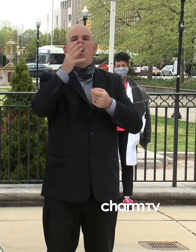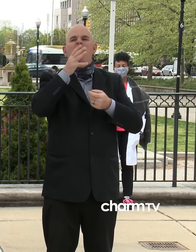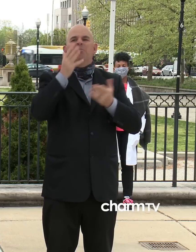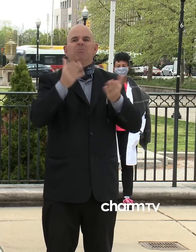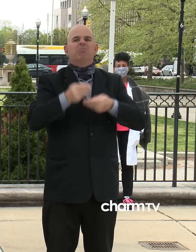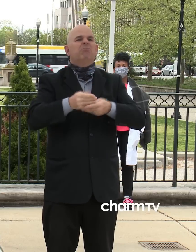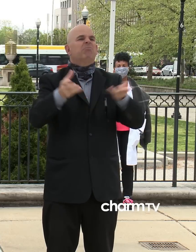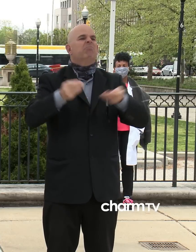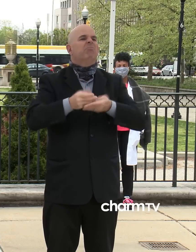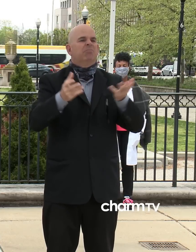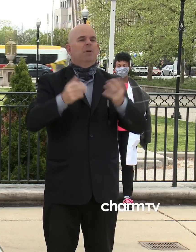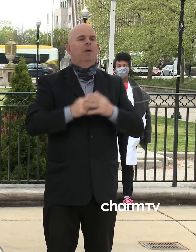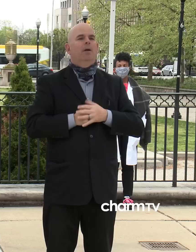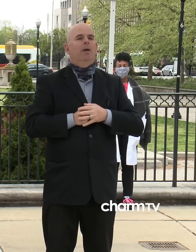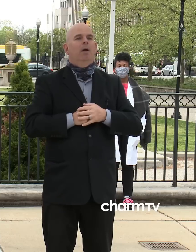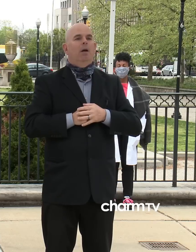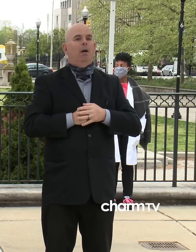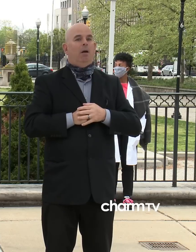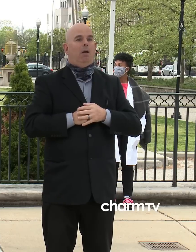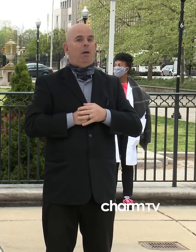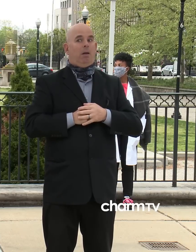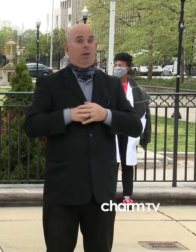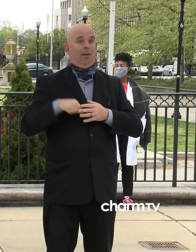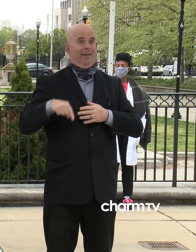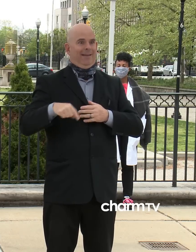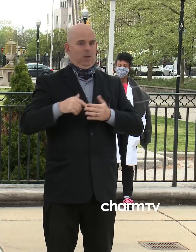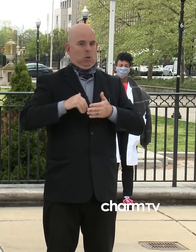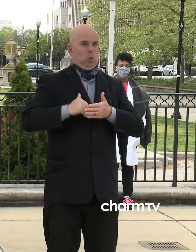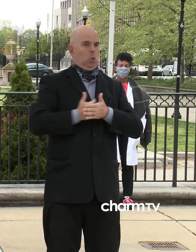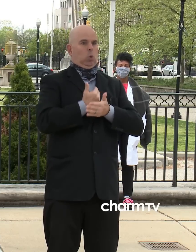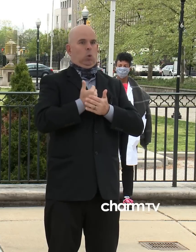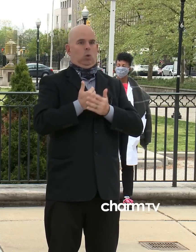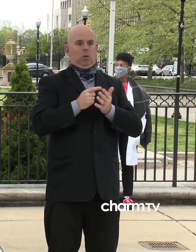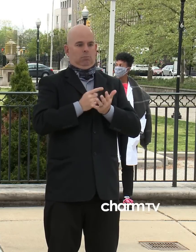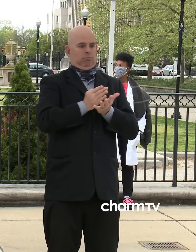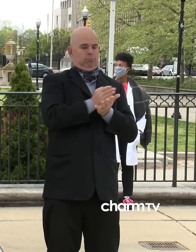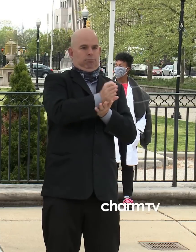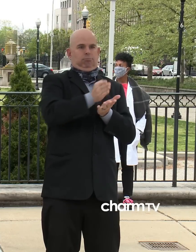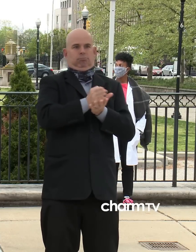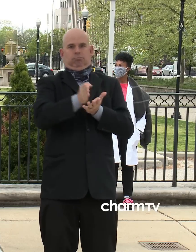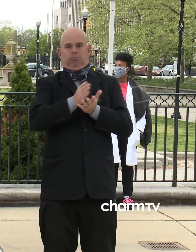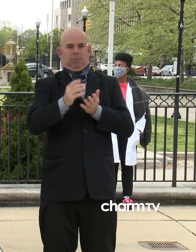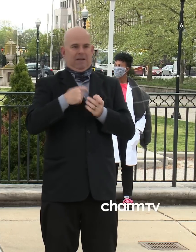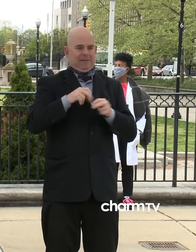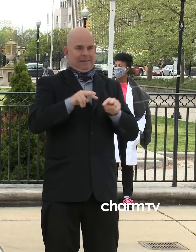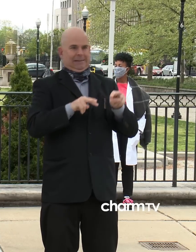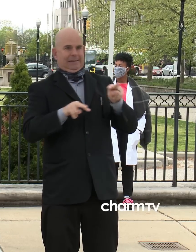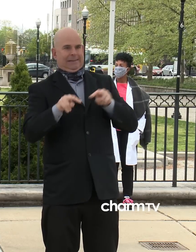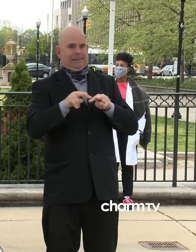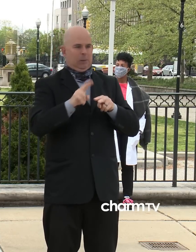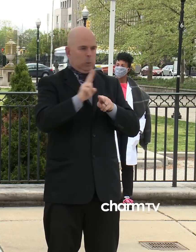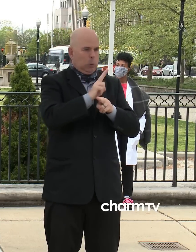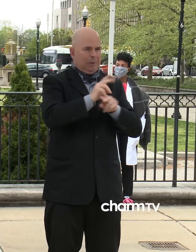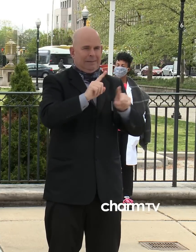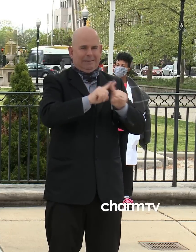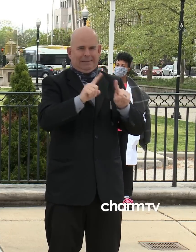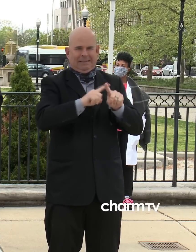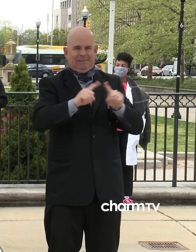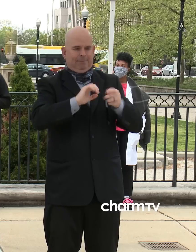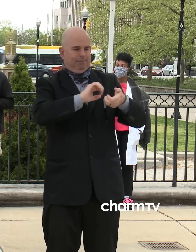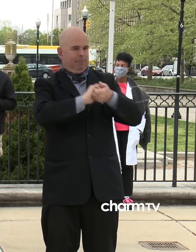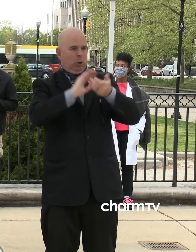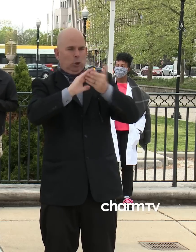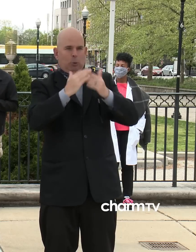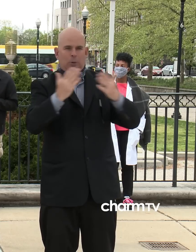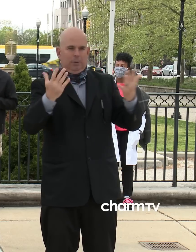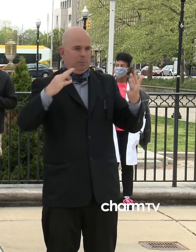This multi-pronged strategy leverages the efforts of hundreds of community, nonprofit,